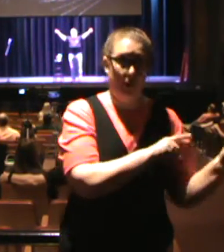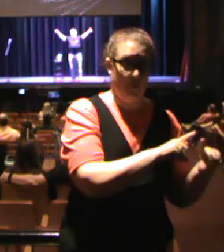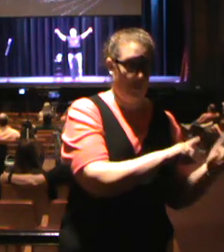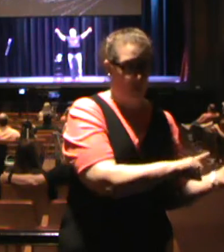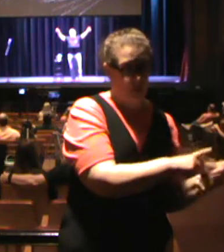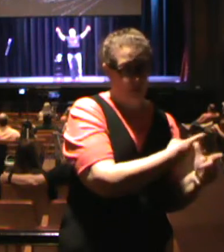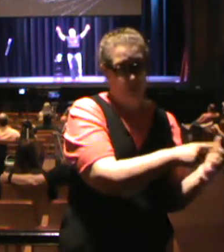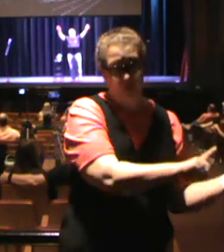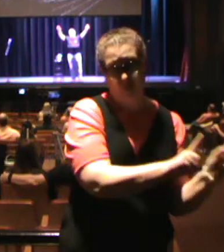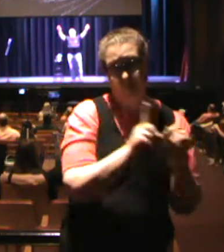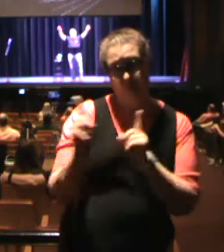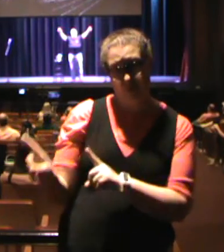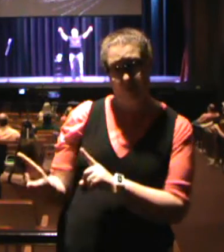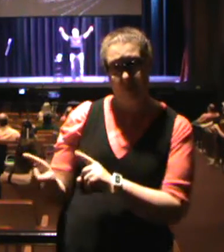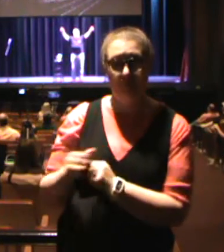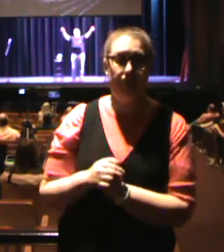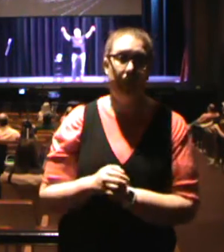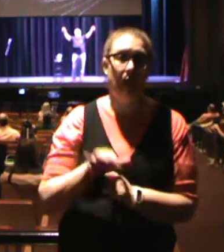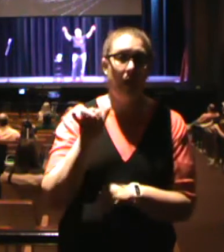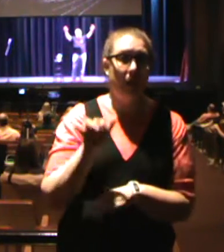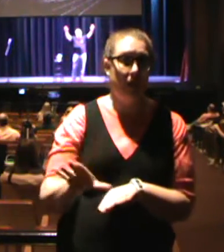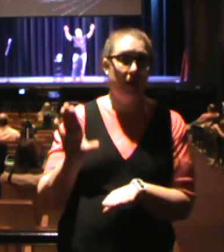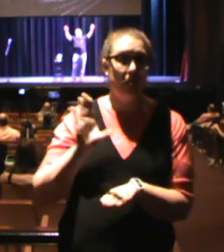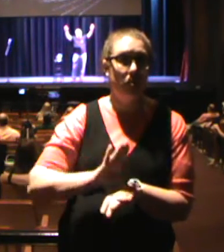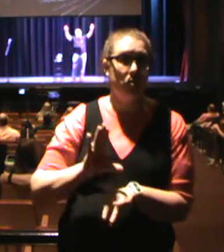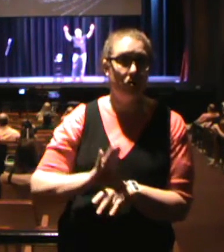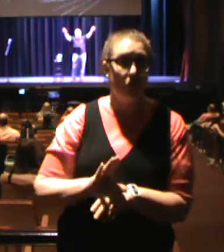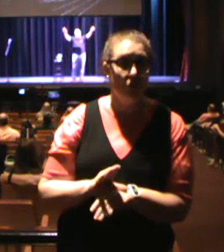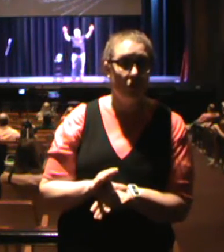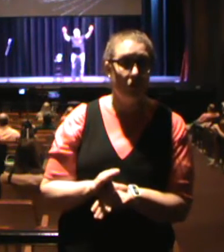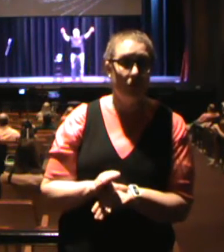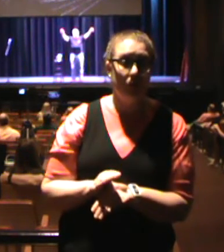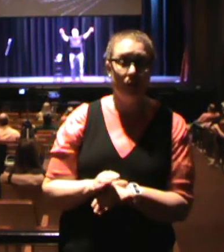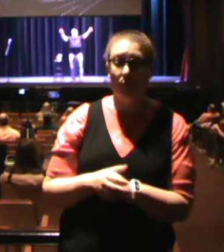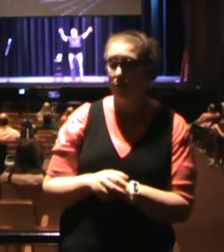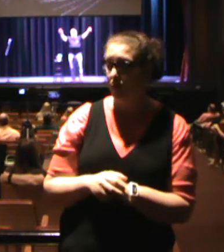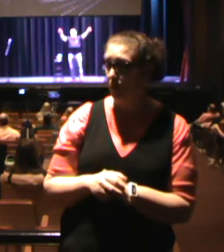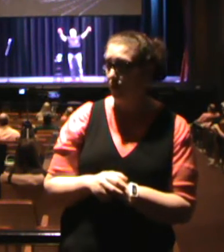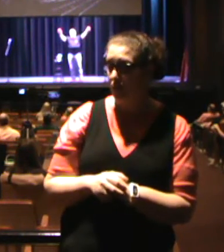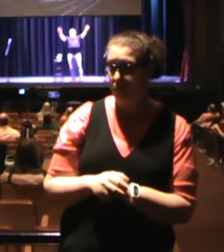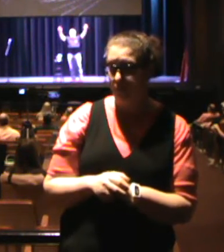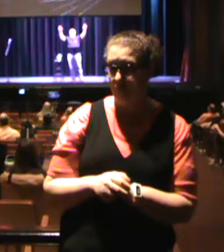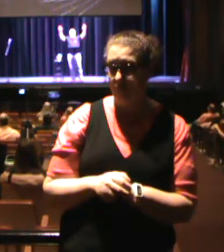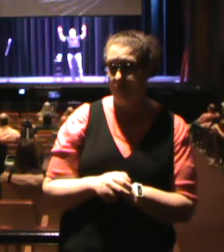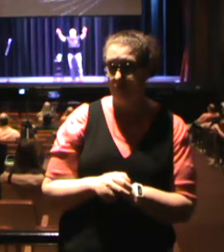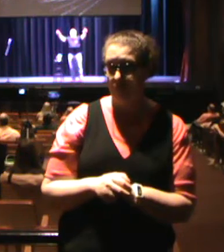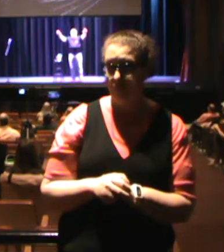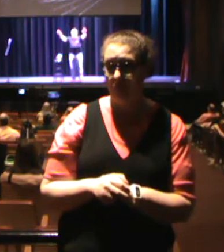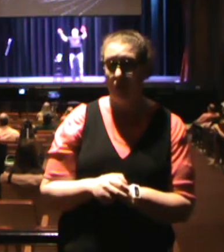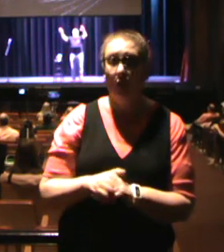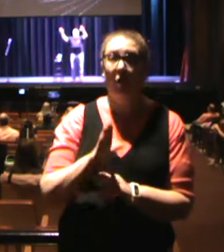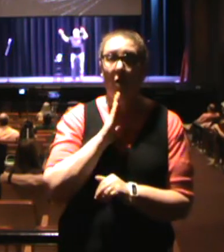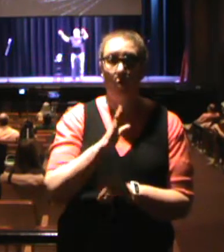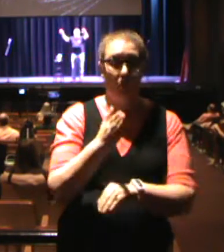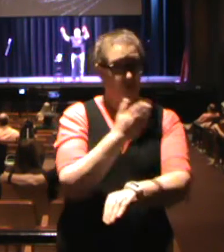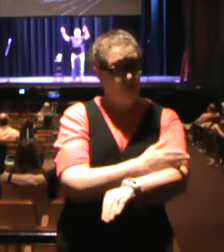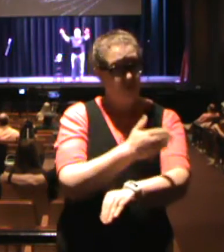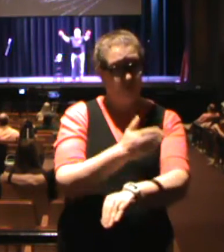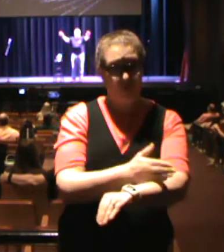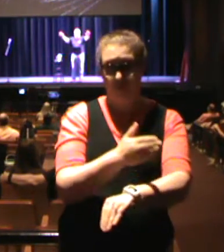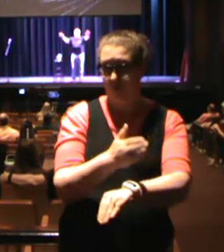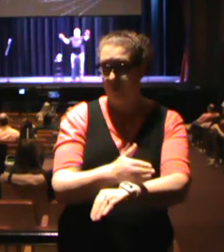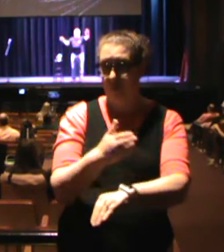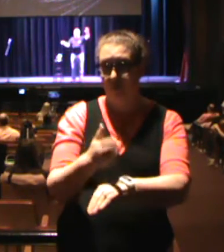back. And that is the church had literally had the wheels fall off of it, and it was quickly